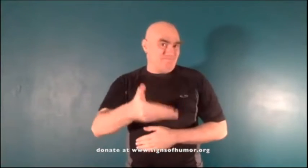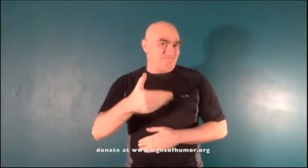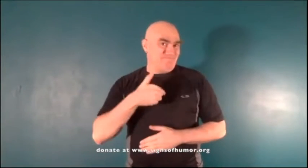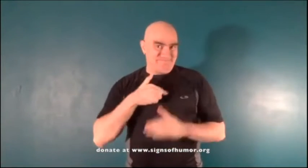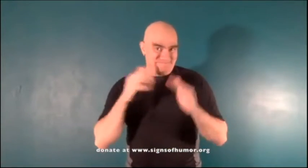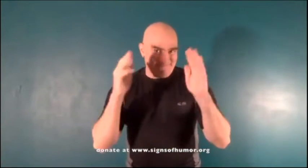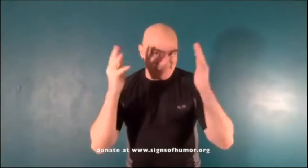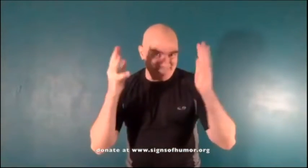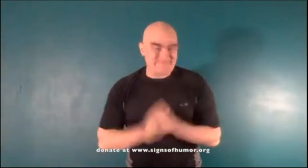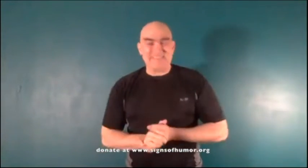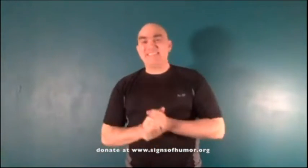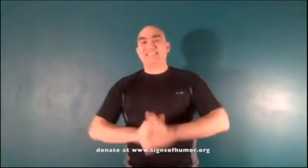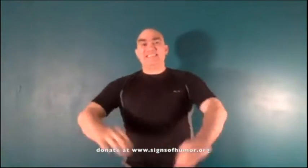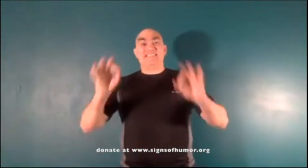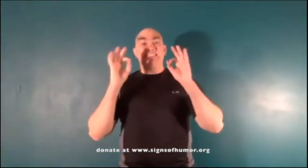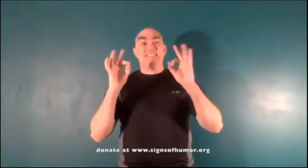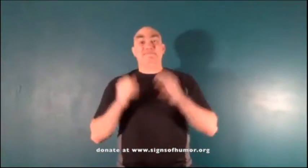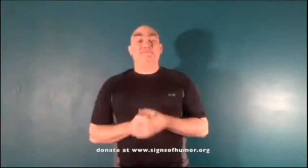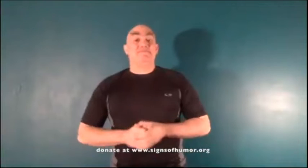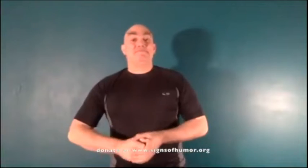tonight. So I'm really grateful for being invited to be a part of this.